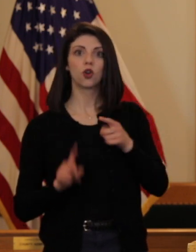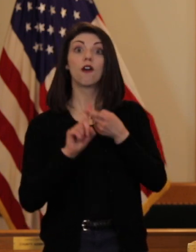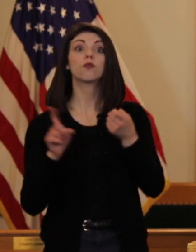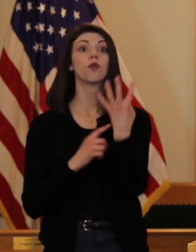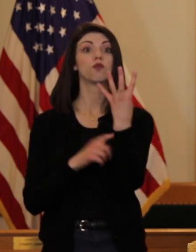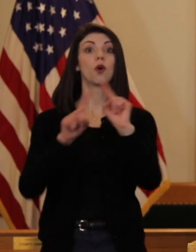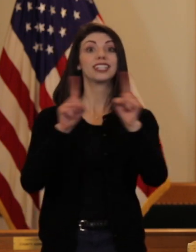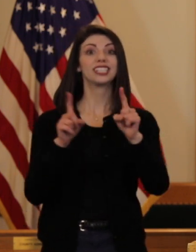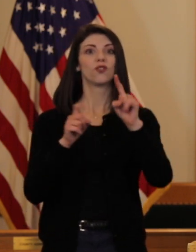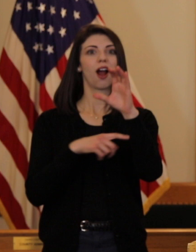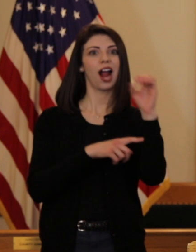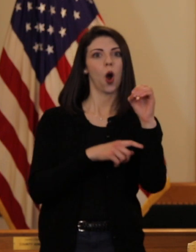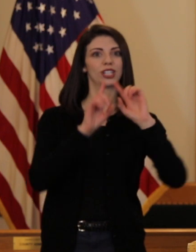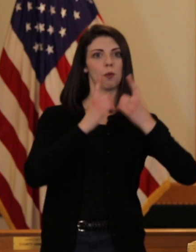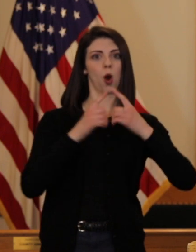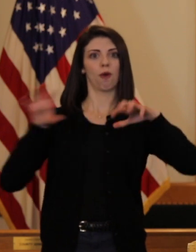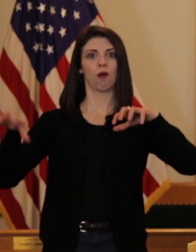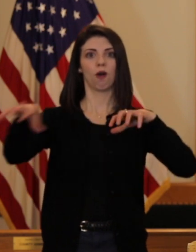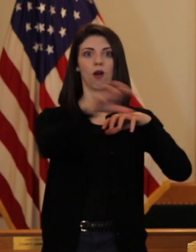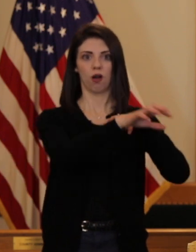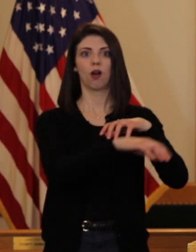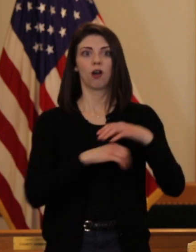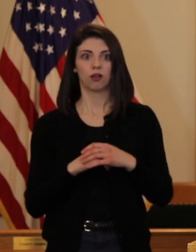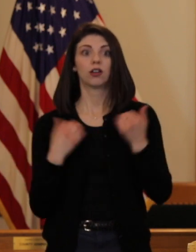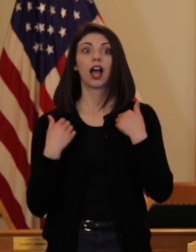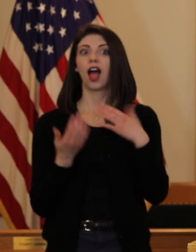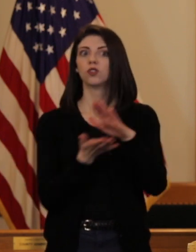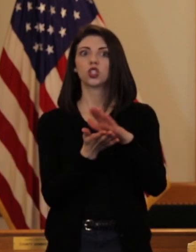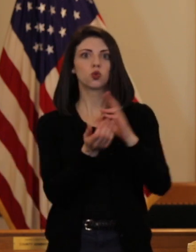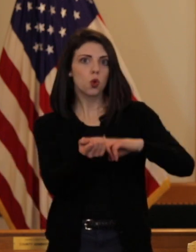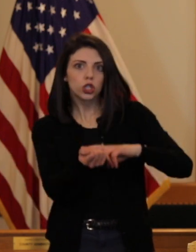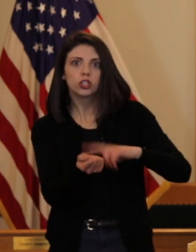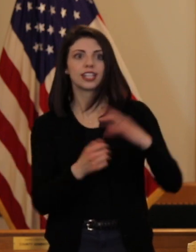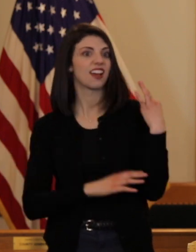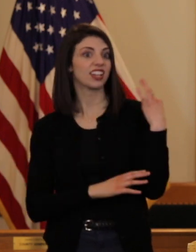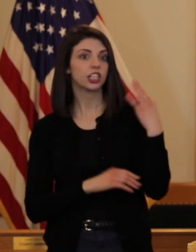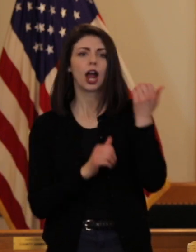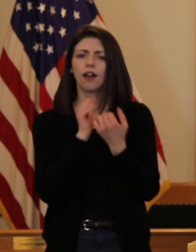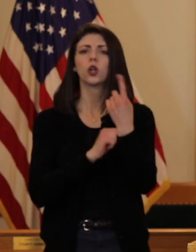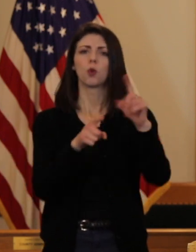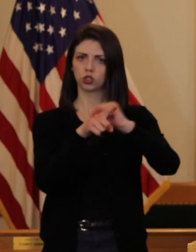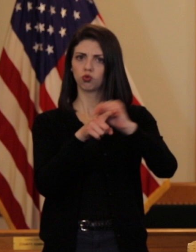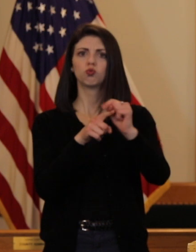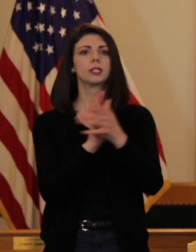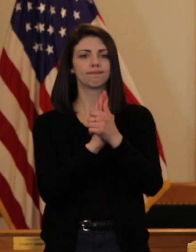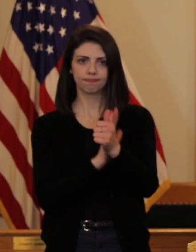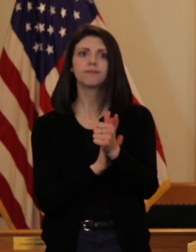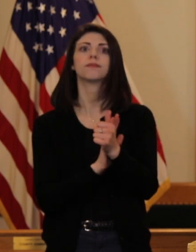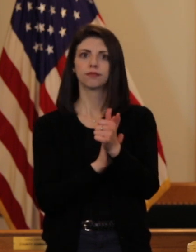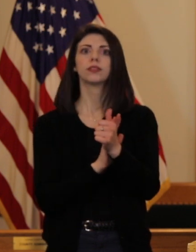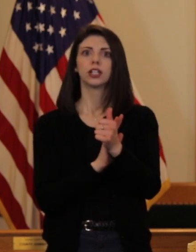departments, community volunteers, and school nurses. Everyone is trained and updated guidance is provided daily to keep up